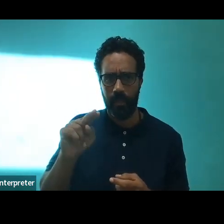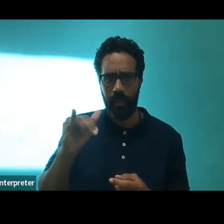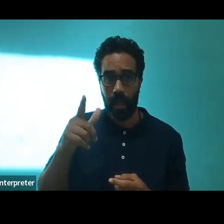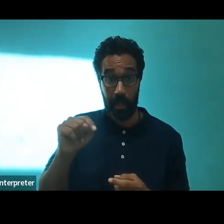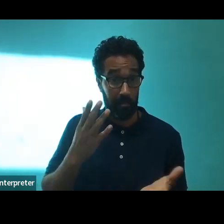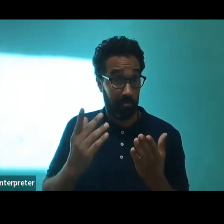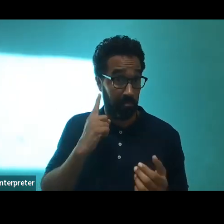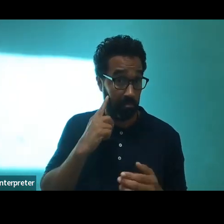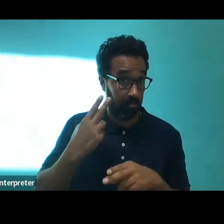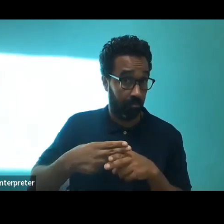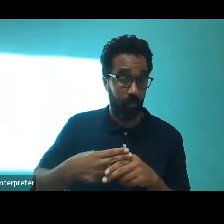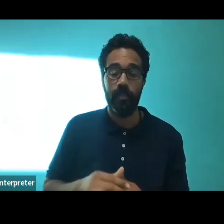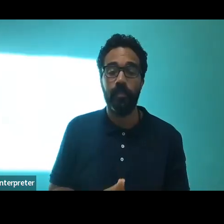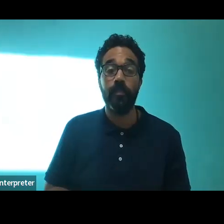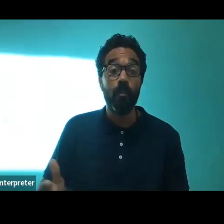Back in